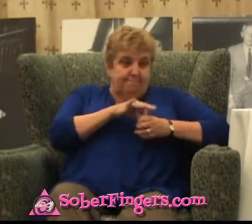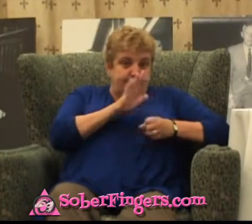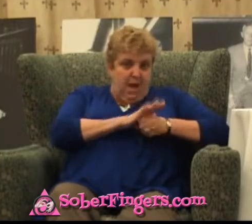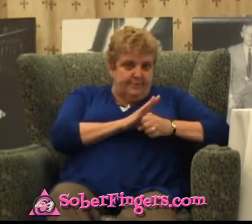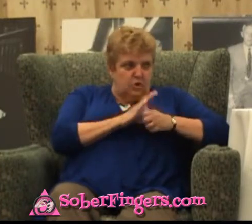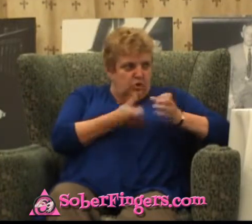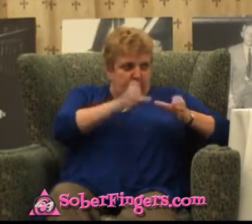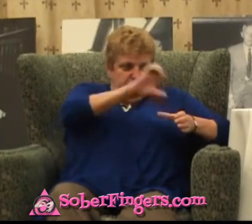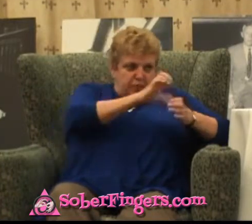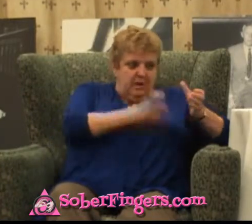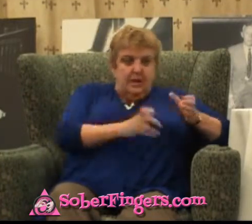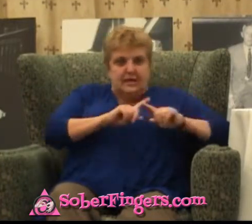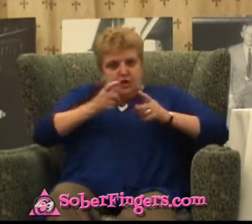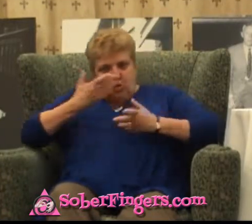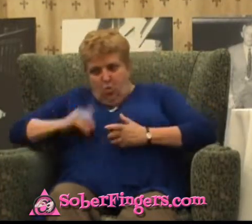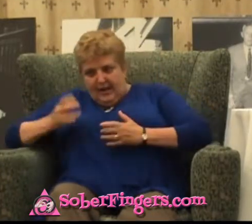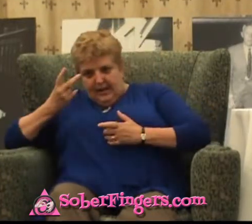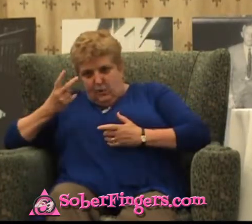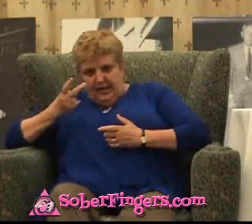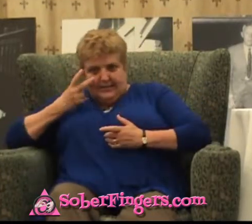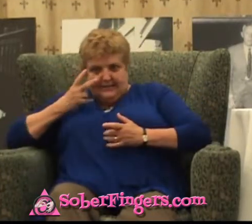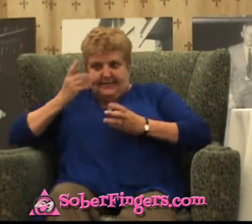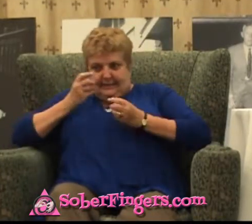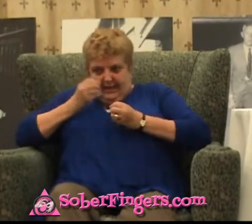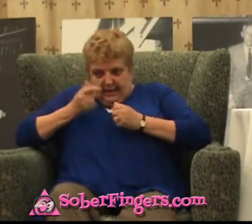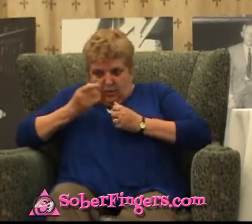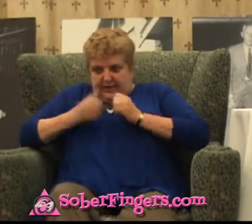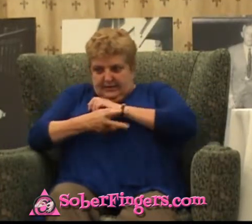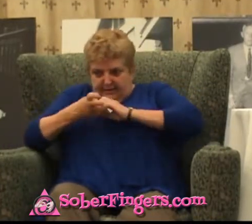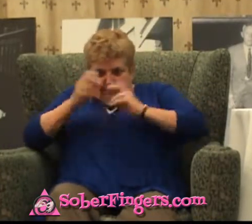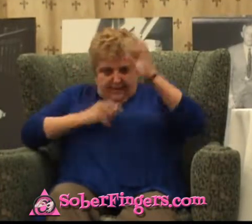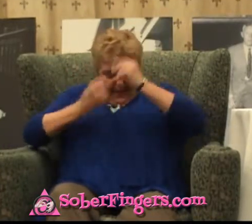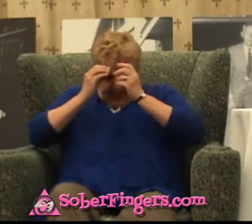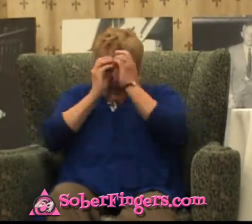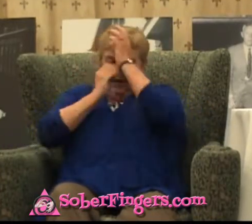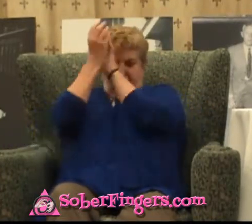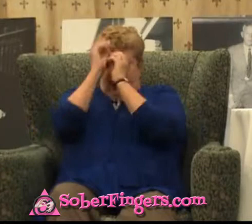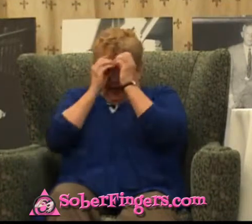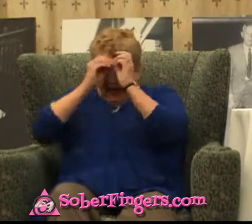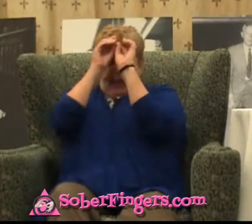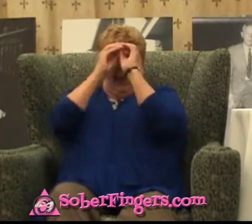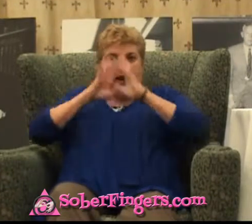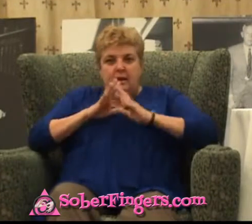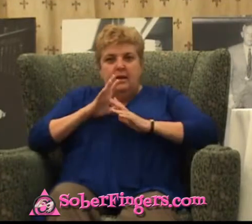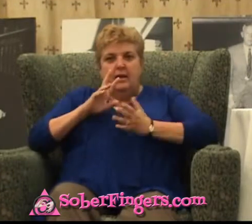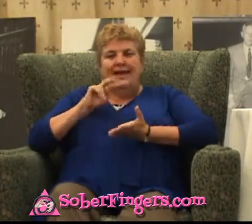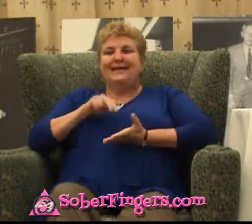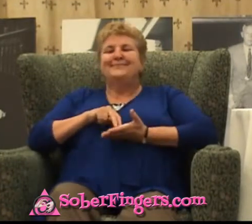whiskey because you don't want anybody else to see you. And here I am standing there in this business cocktail party like